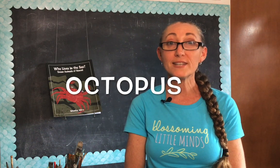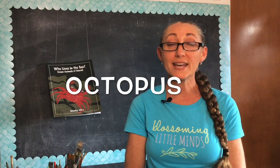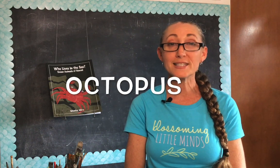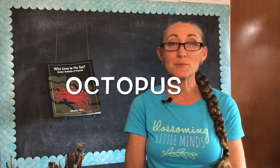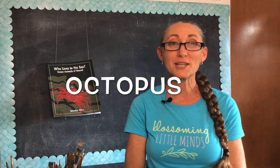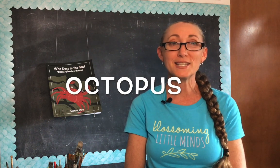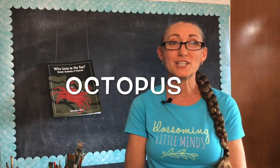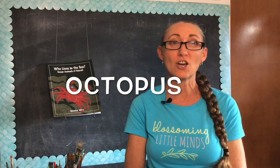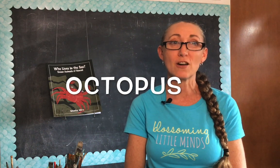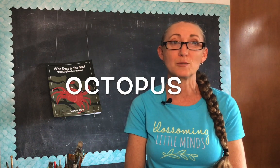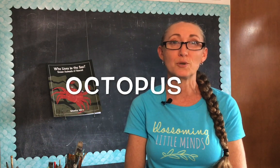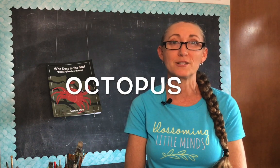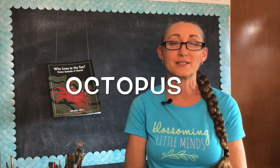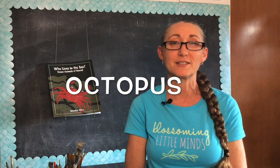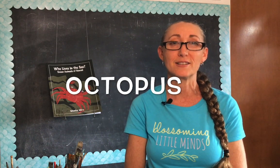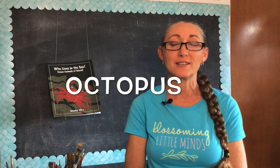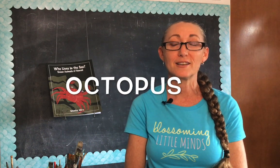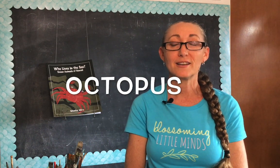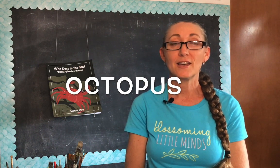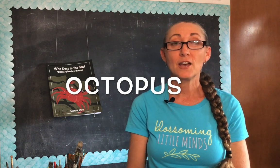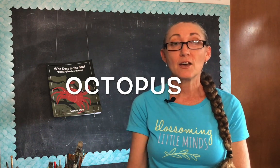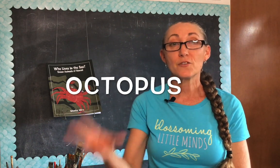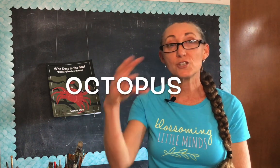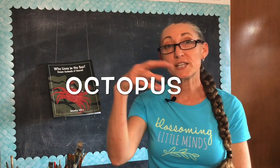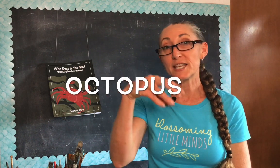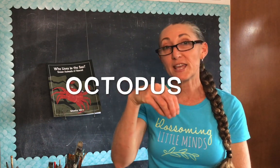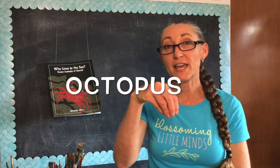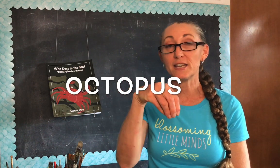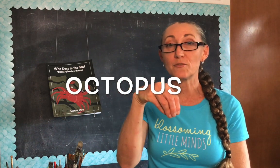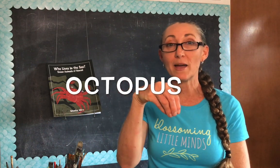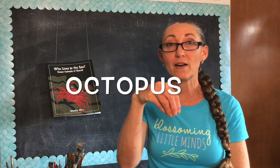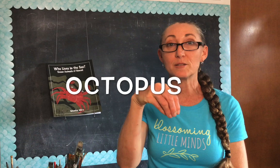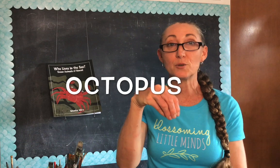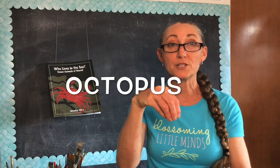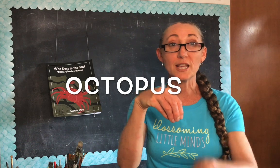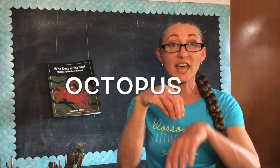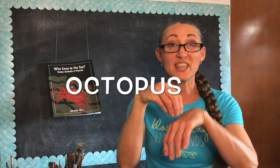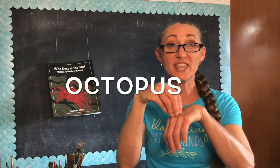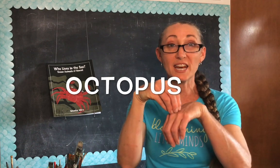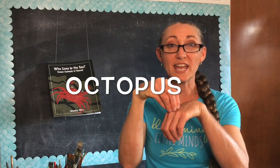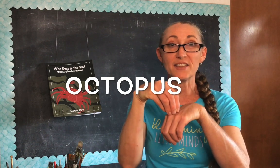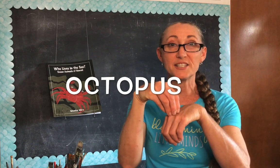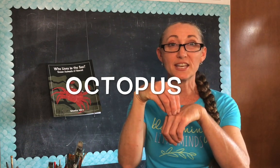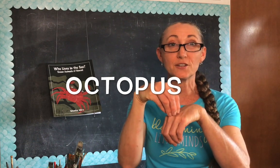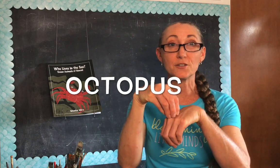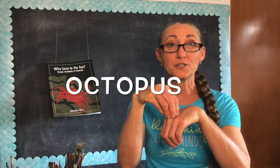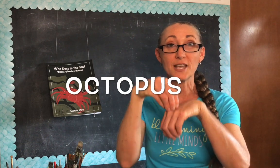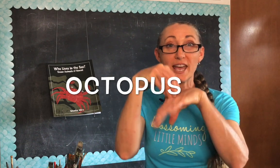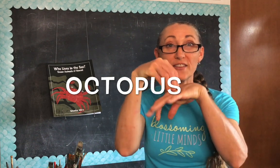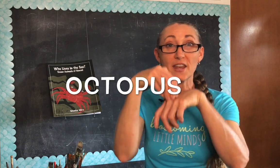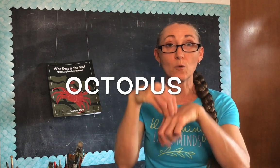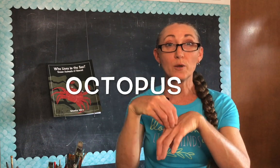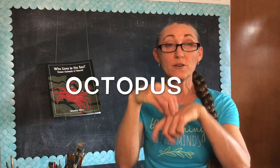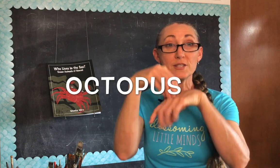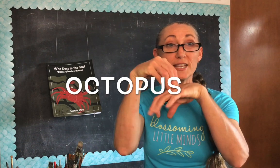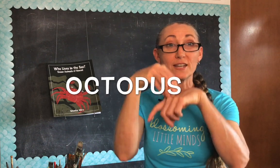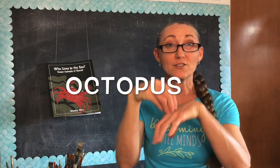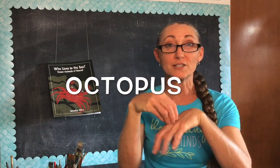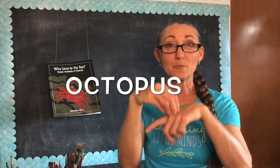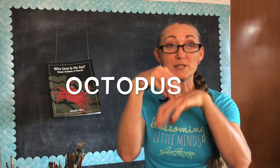Next, I'm going to teach octopus. First, I take the head of my octopus, then I add the tentacles, and then I wiggle the tentacles up and